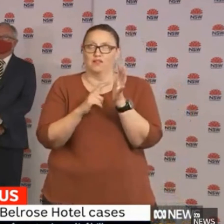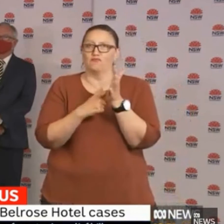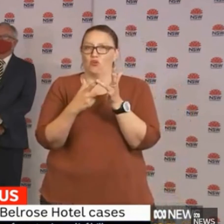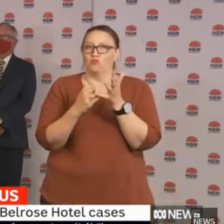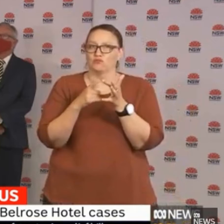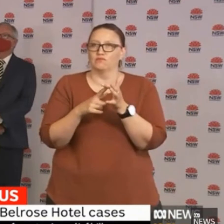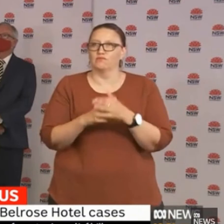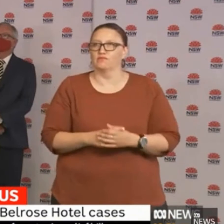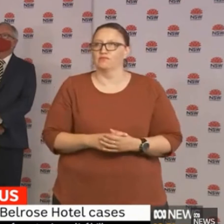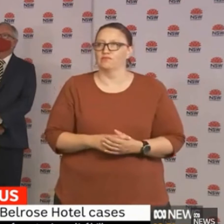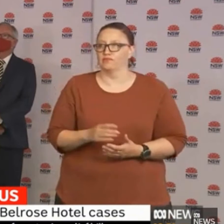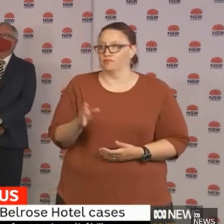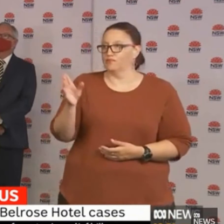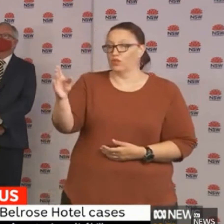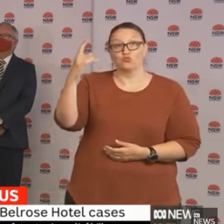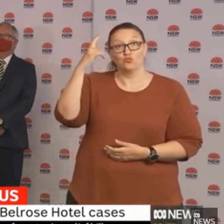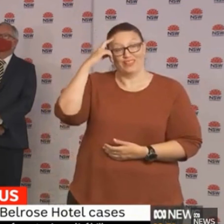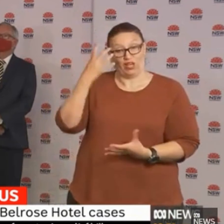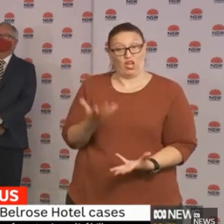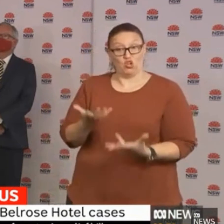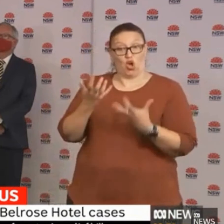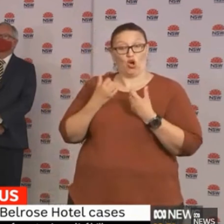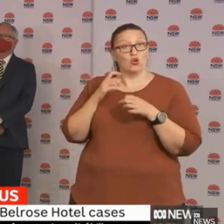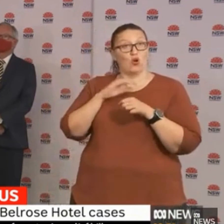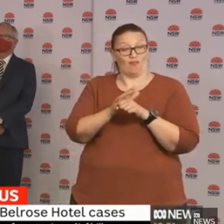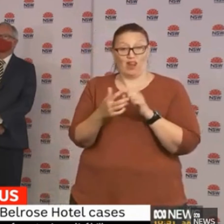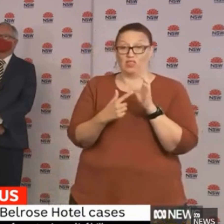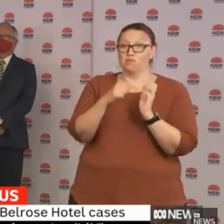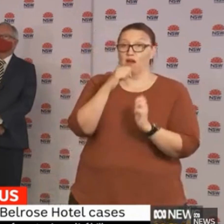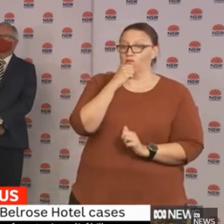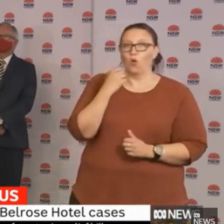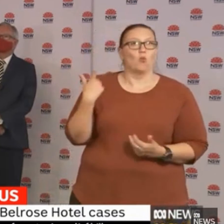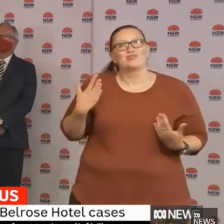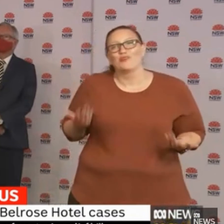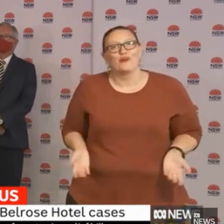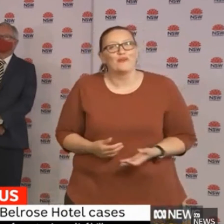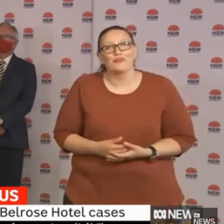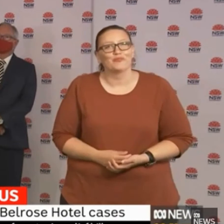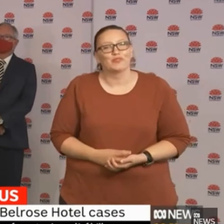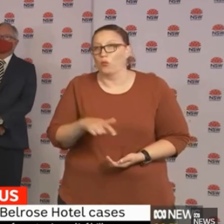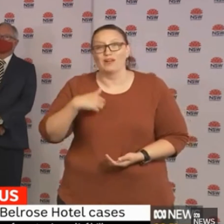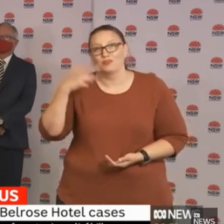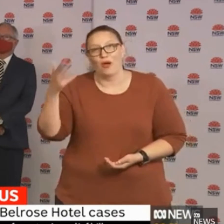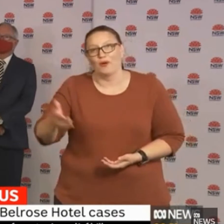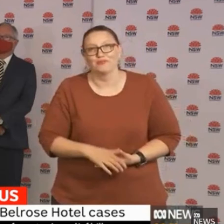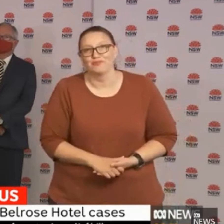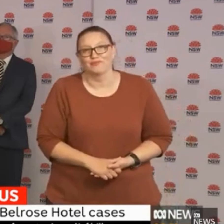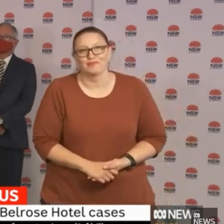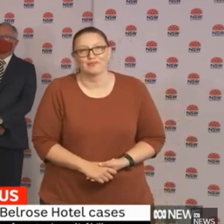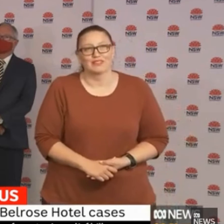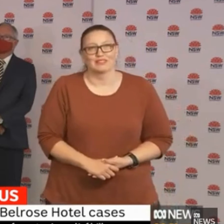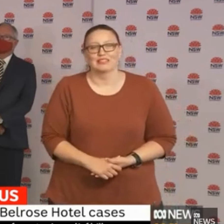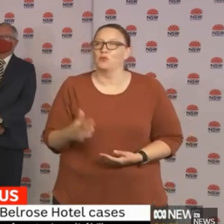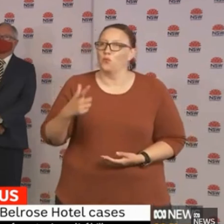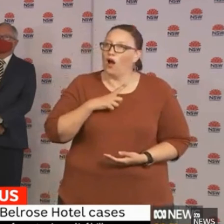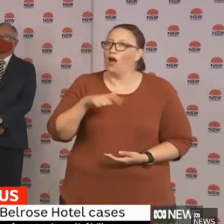Davison area. Do you think he's picked it up at the pub? We don't know. Obviously that's one line of inquiry, and that's